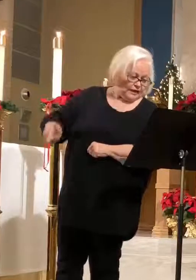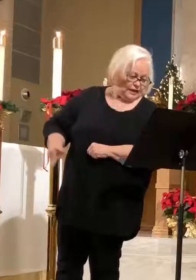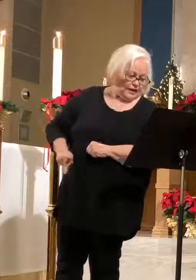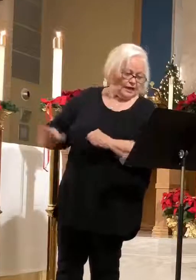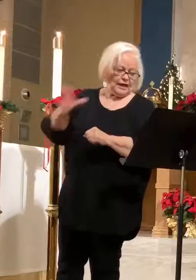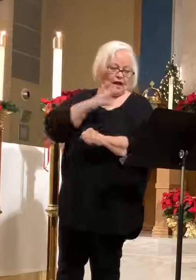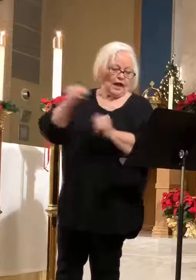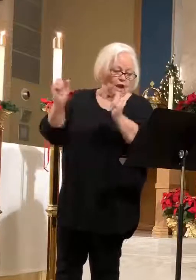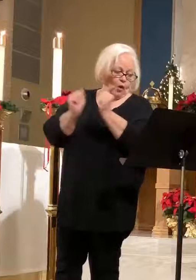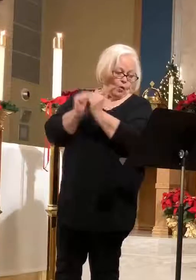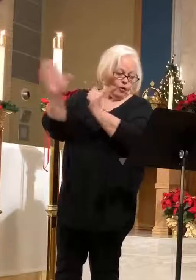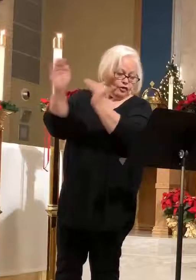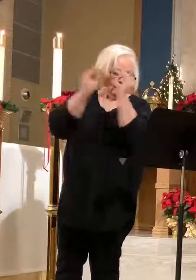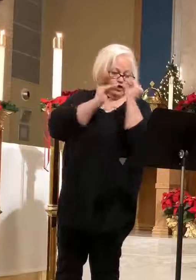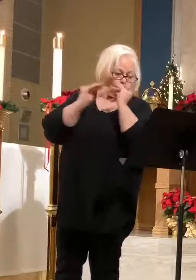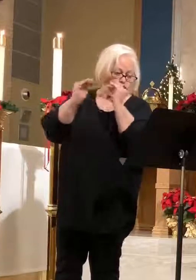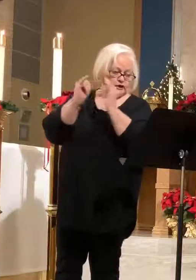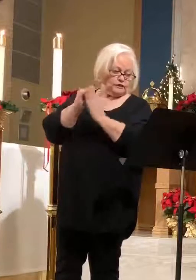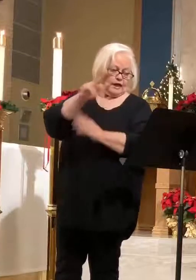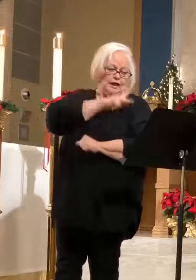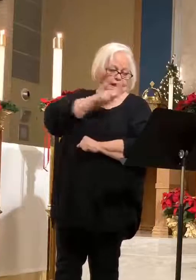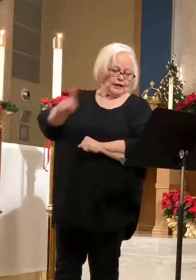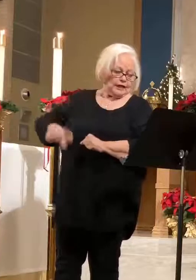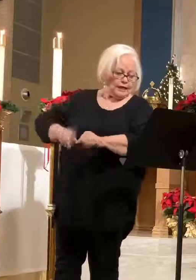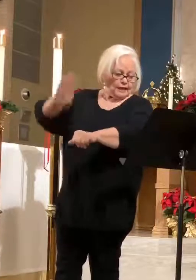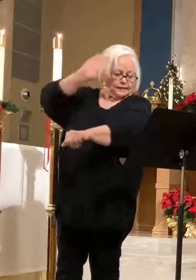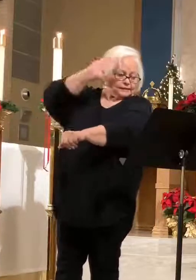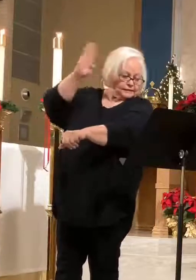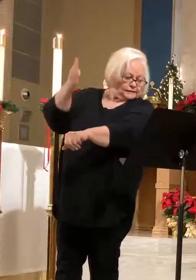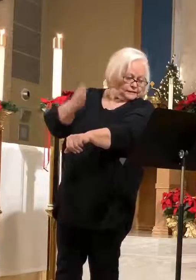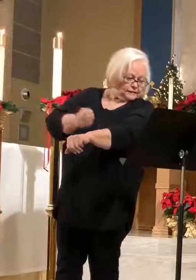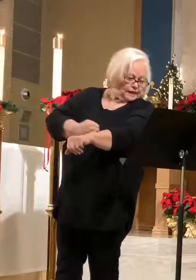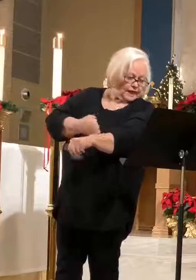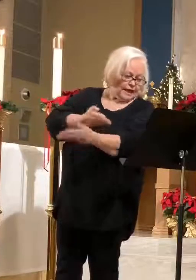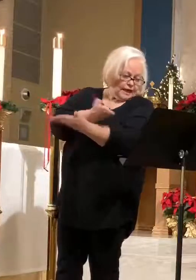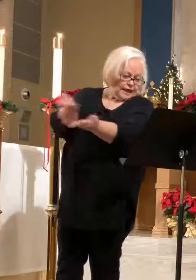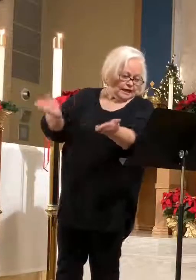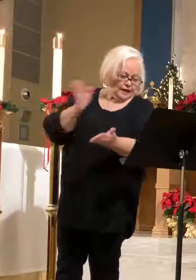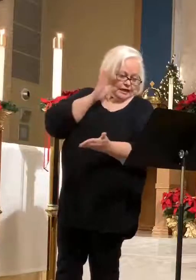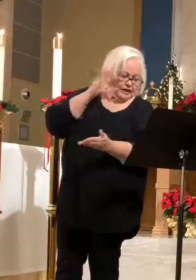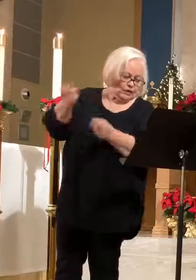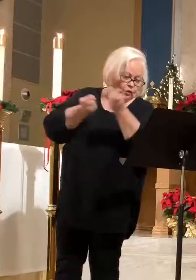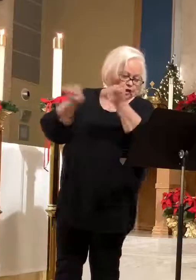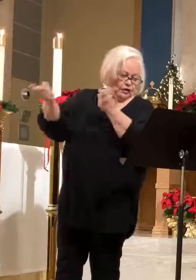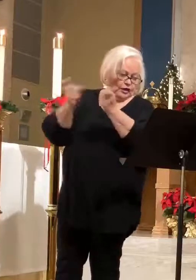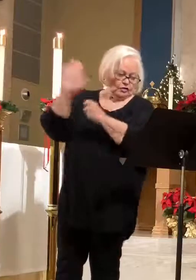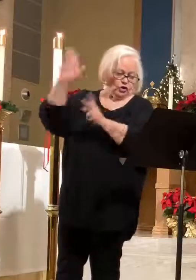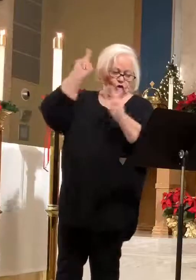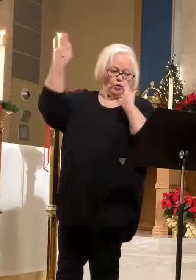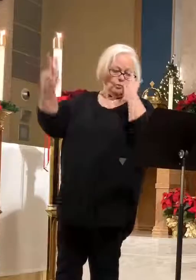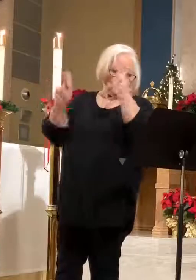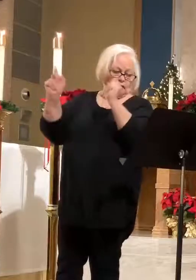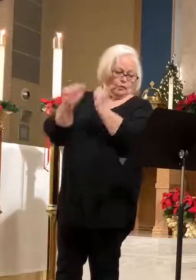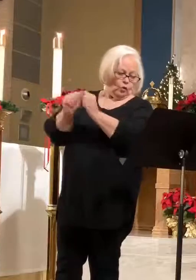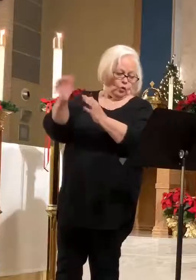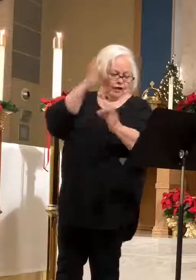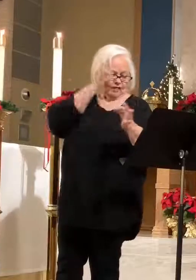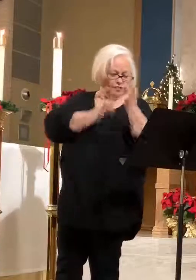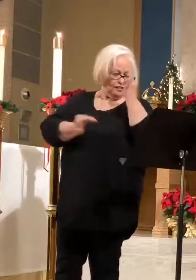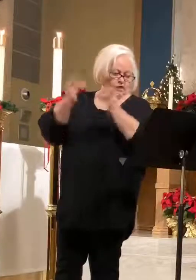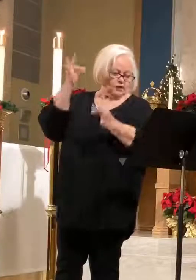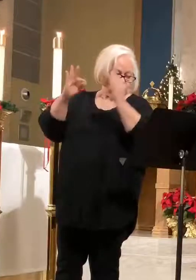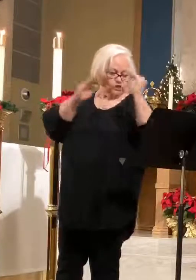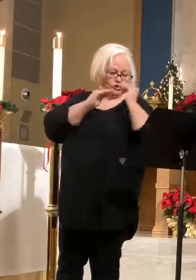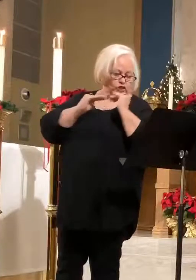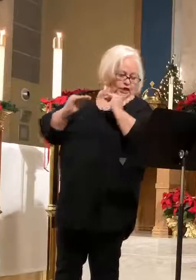the king's son. He shall govern your people with justice, and your afflicted